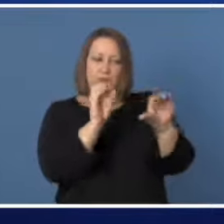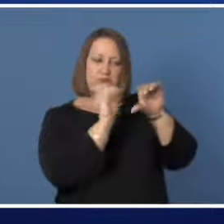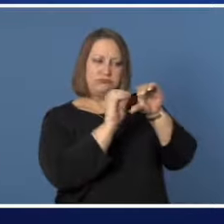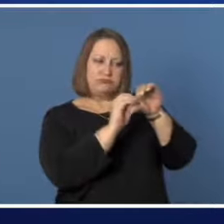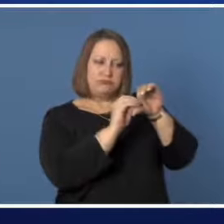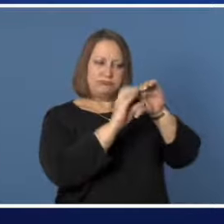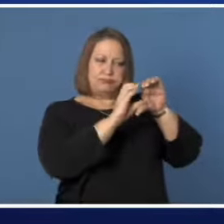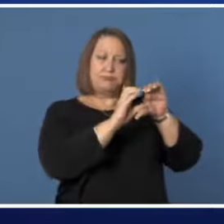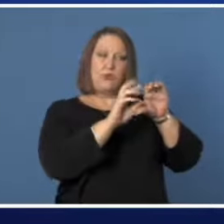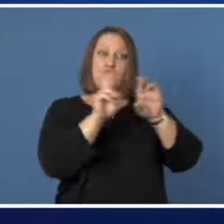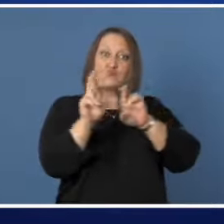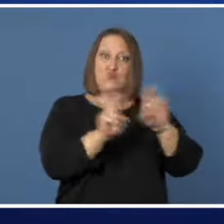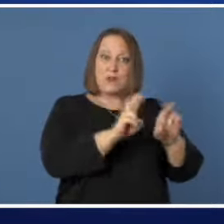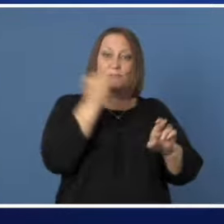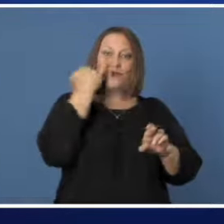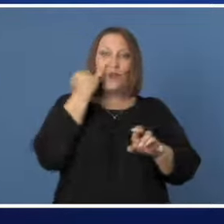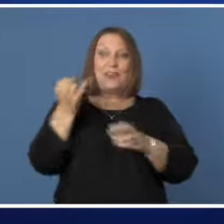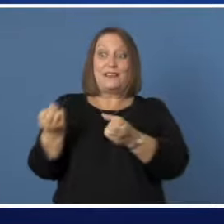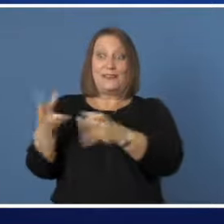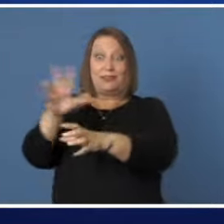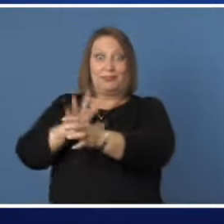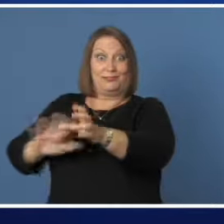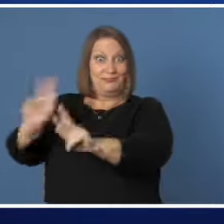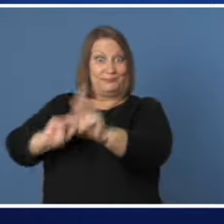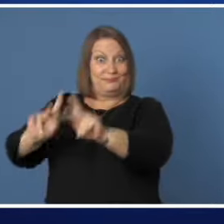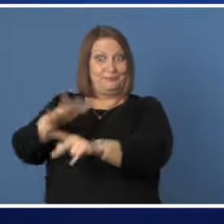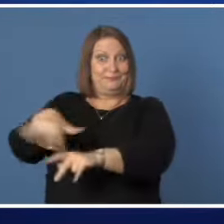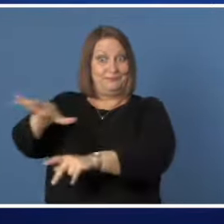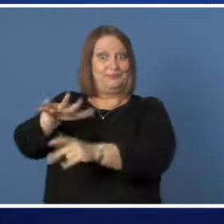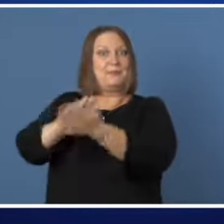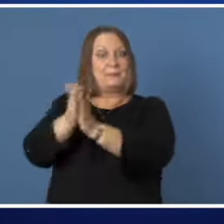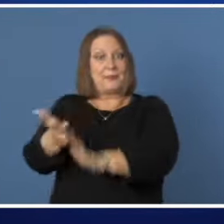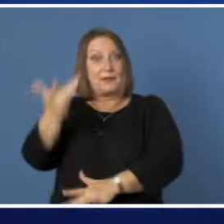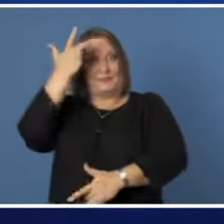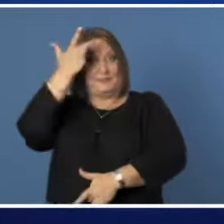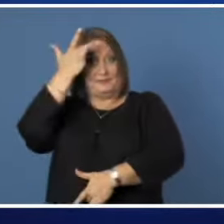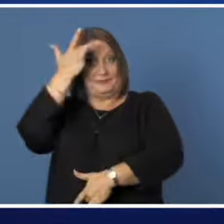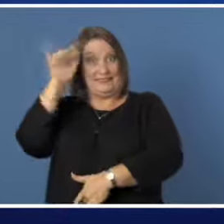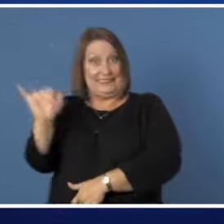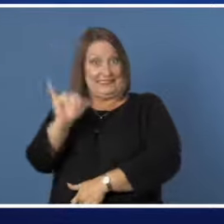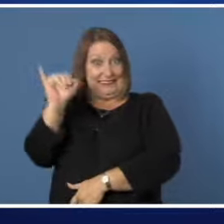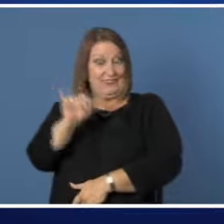protecting the lives of citizens across the United States.